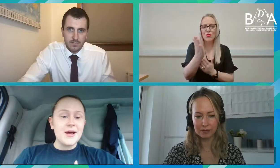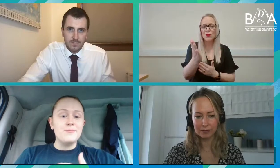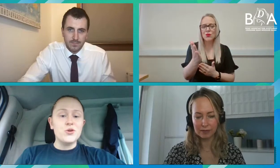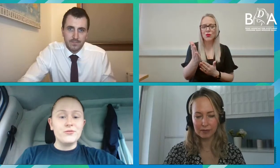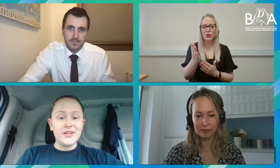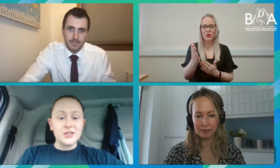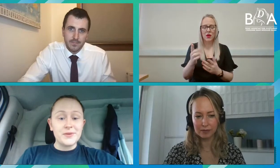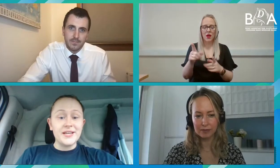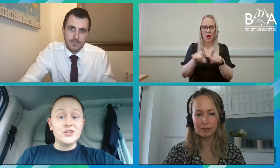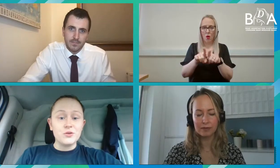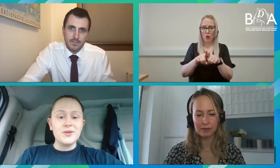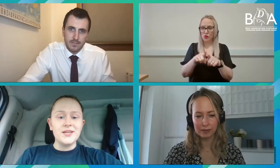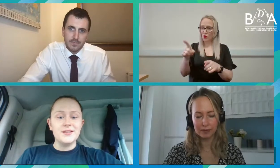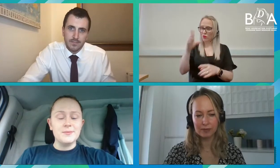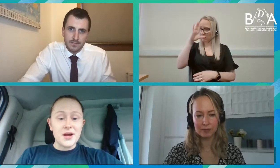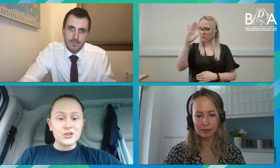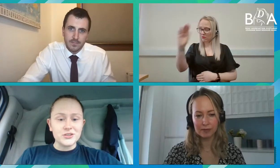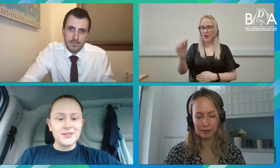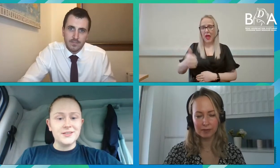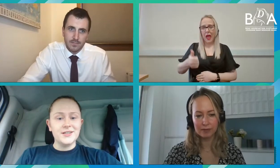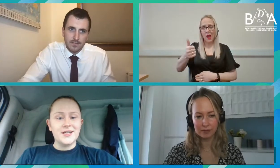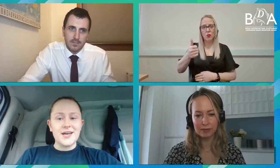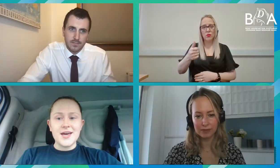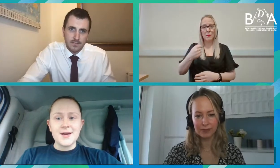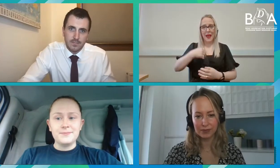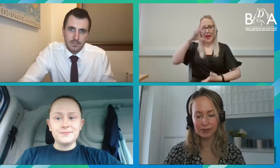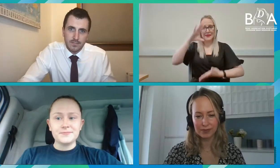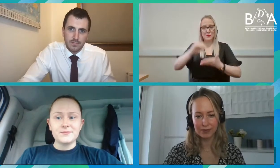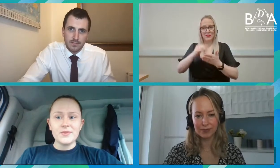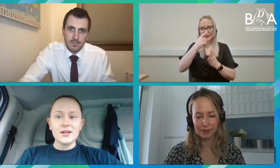they can improve the experience for me personally.